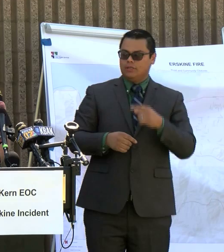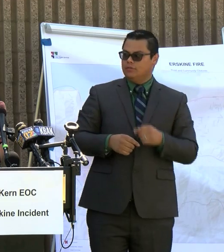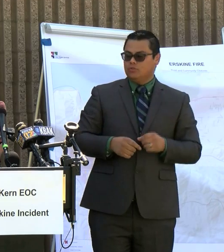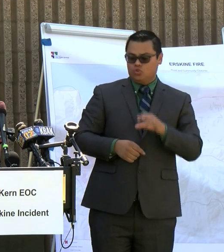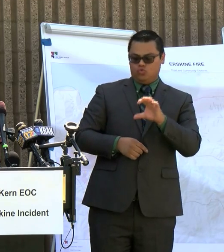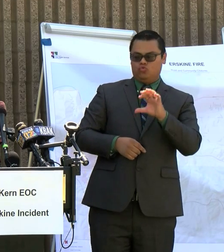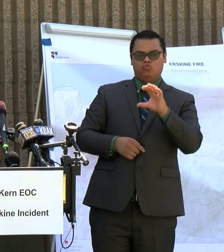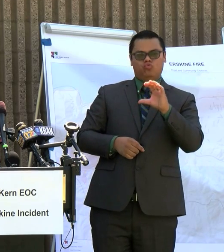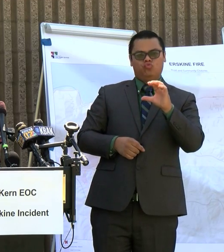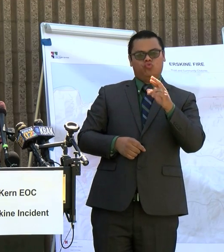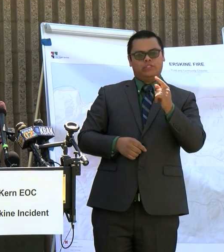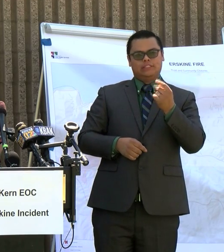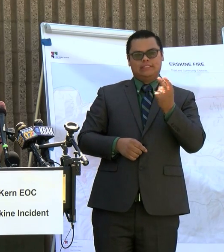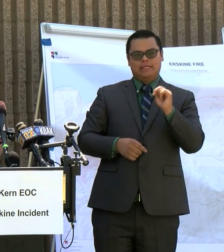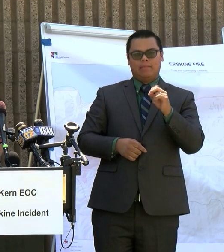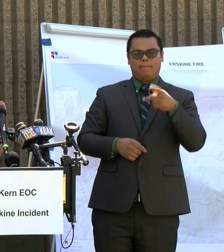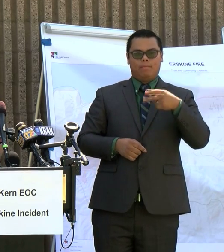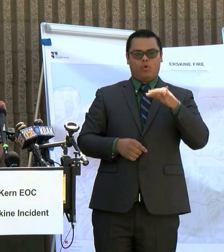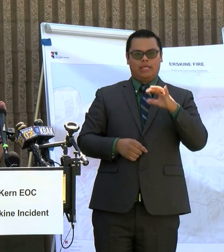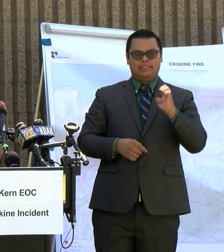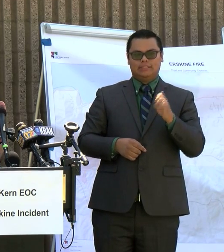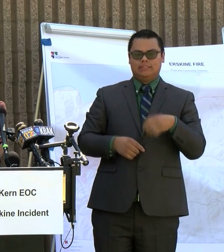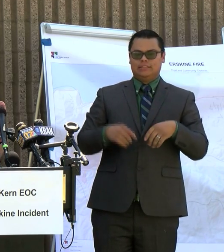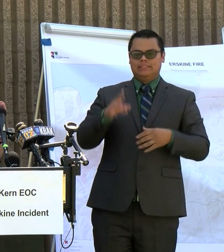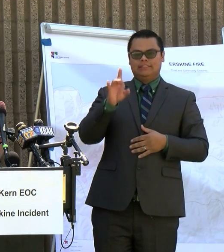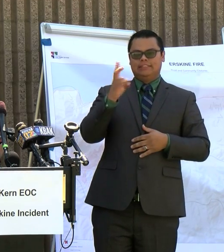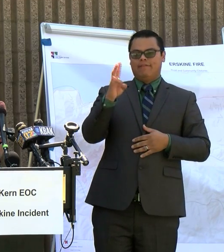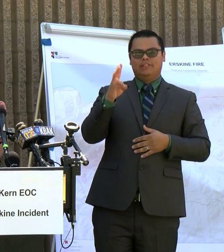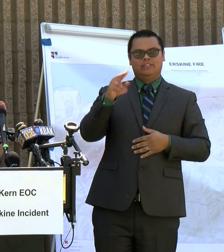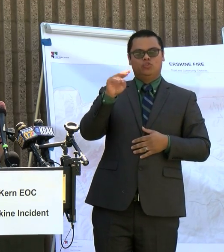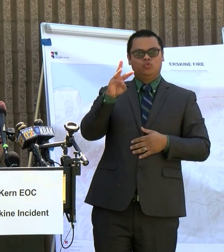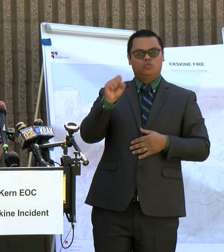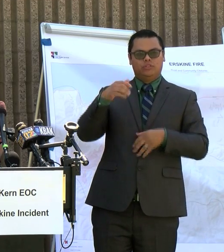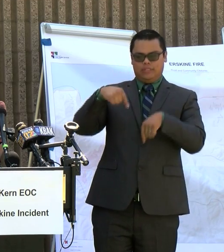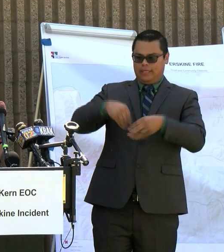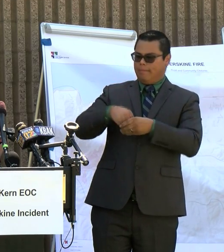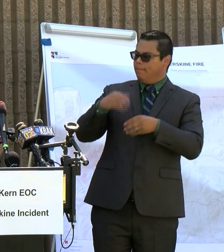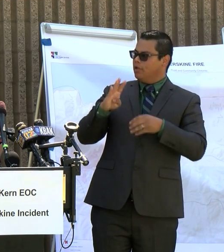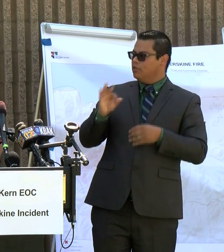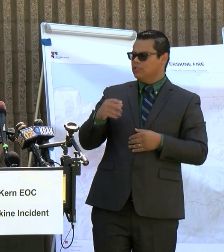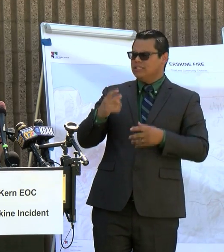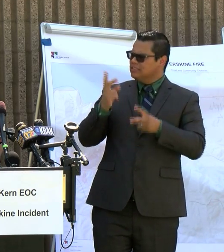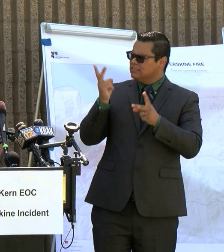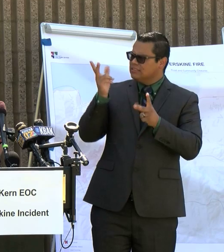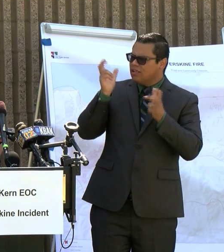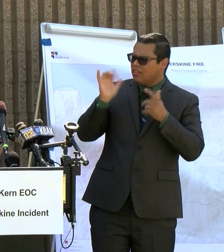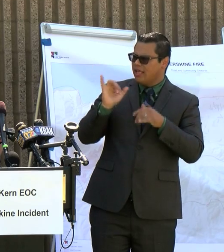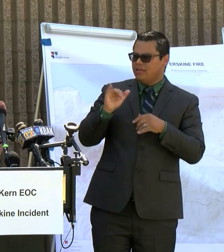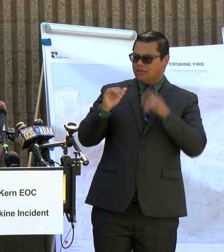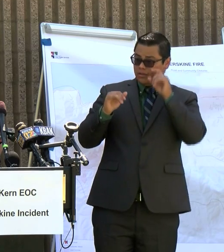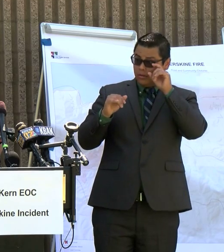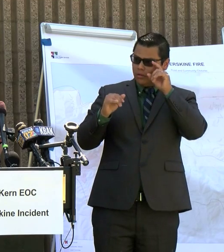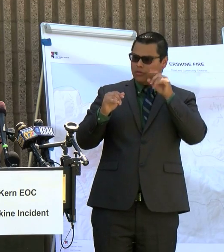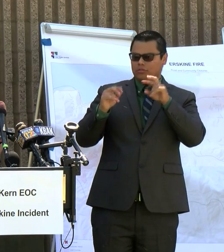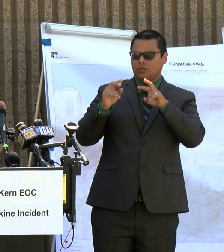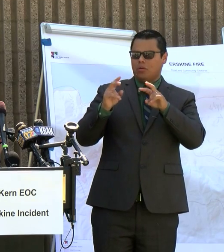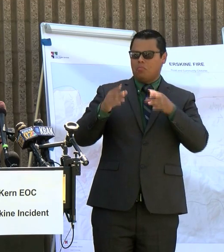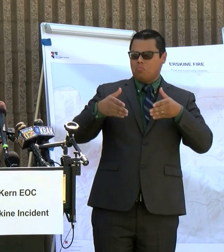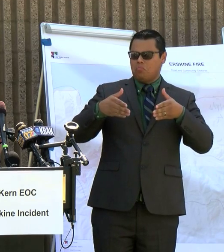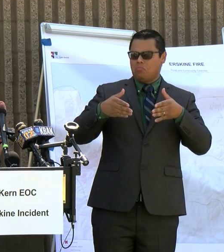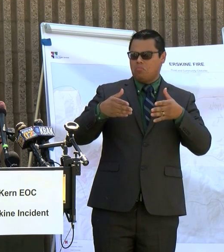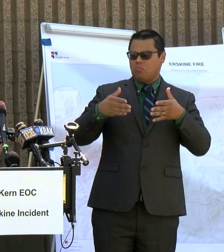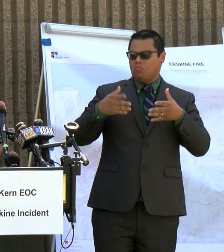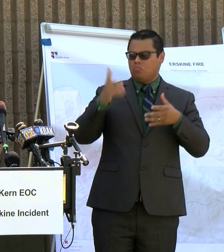in Bakersfield. It sounds like the process of determining that the rubble, the ash is safe for people to go back to their homes is going to be